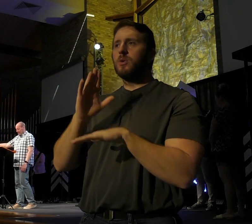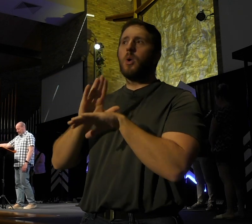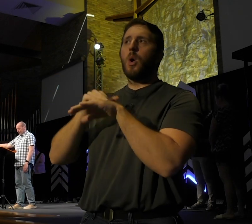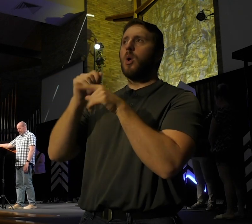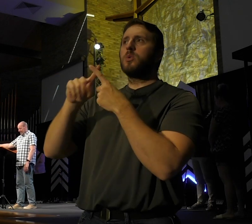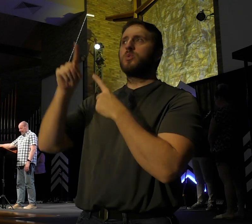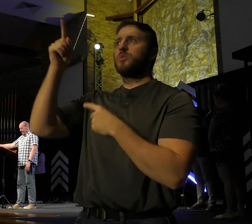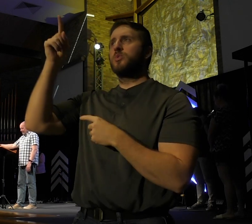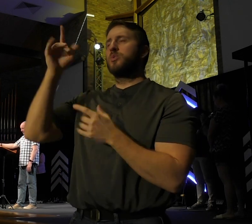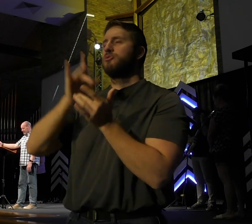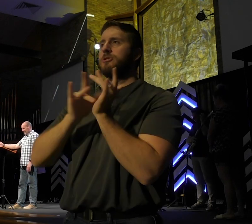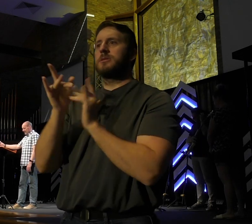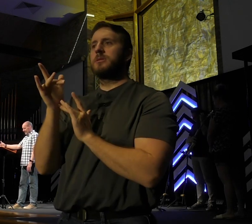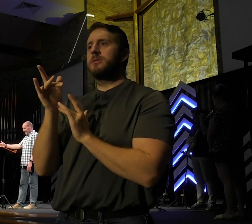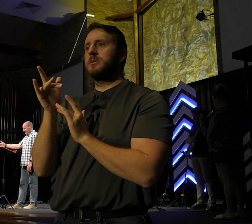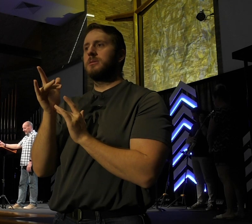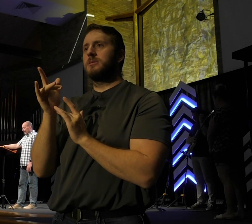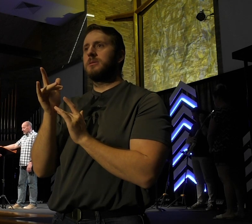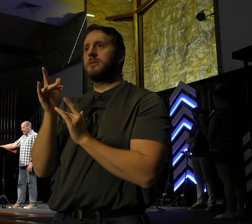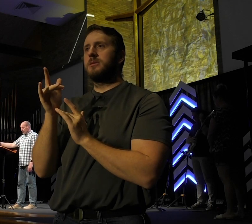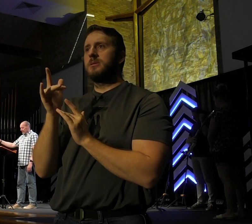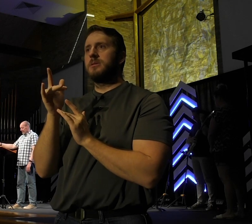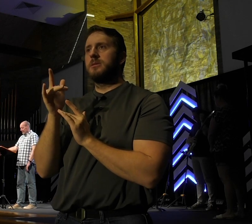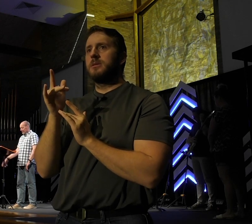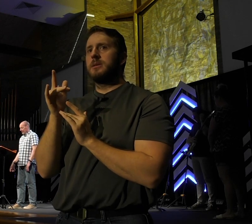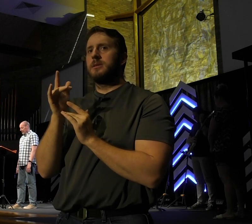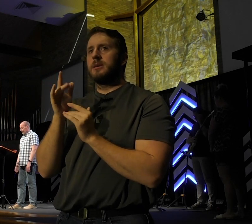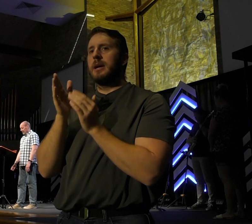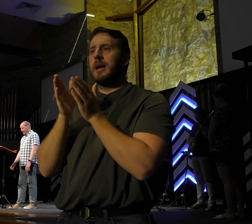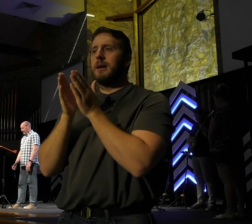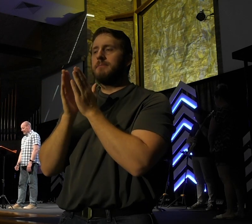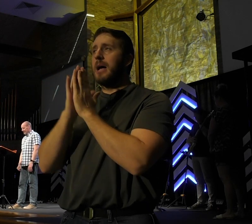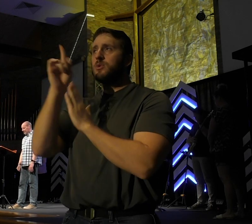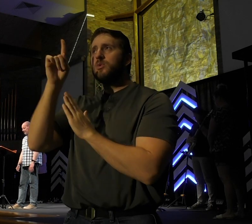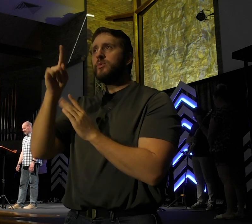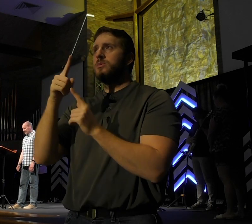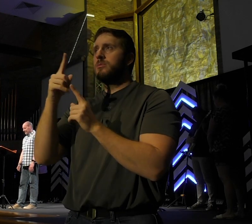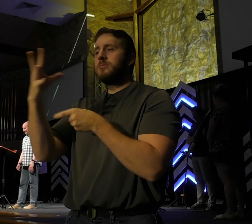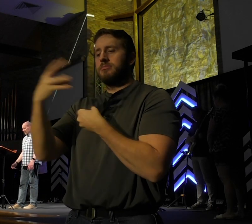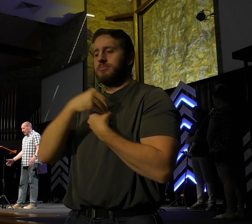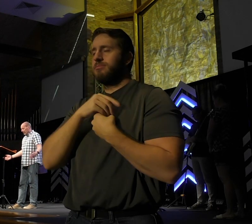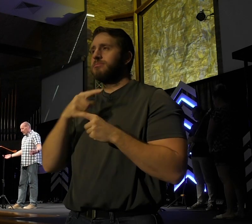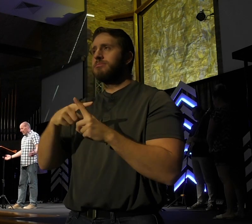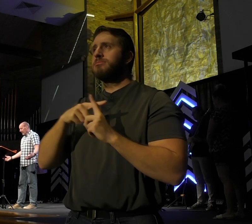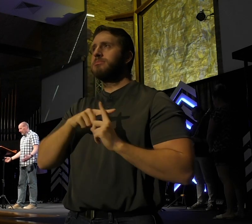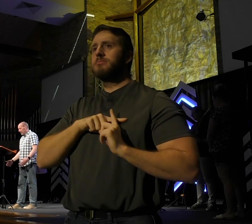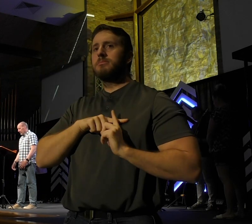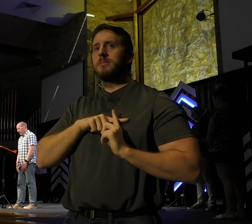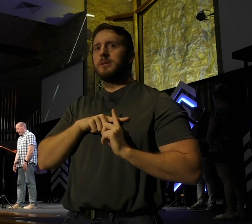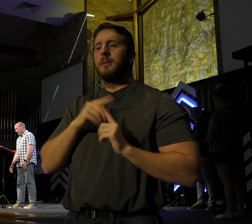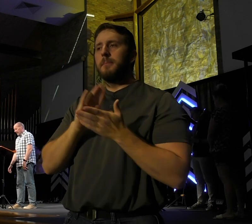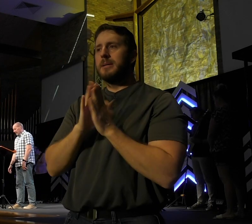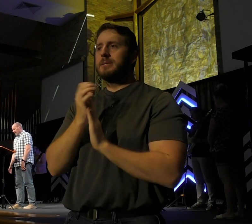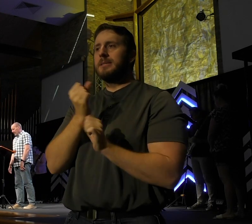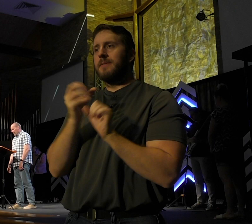Jesus, and just ask you to be their Savior and their Lord. Lord God, we thank